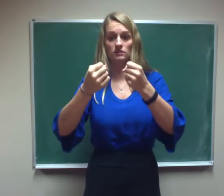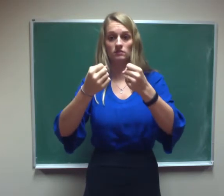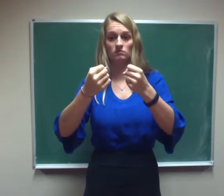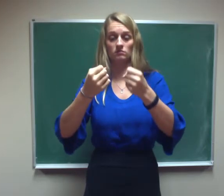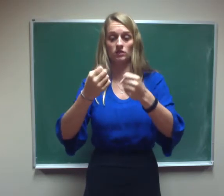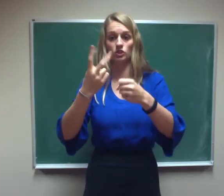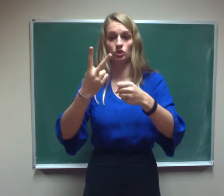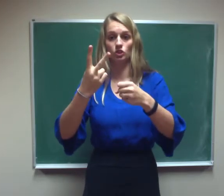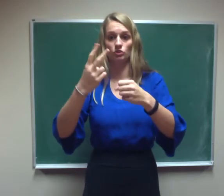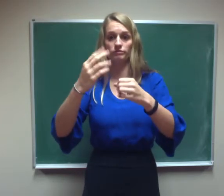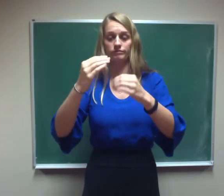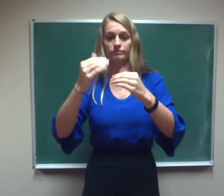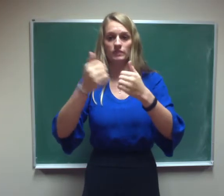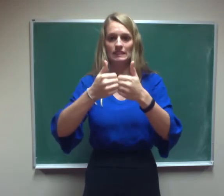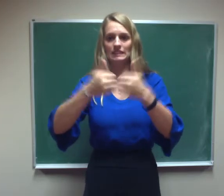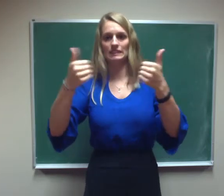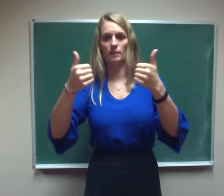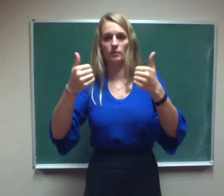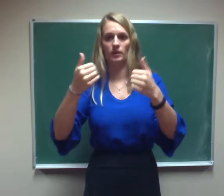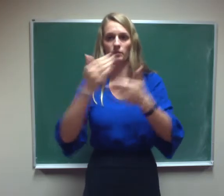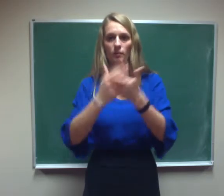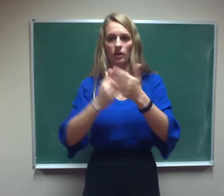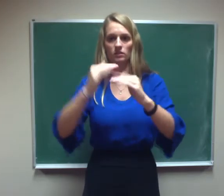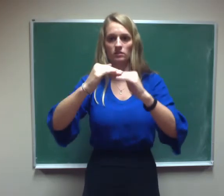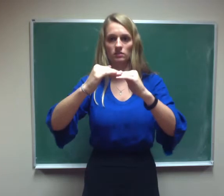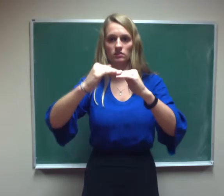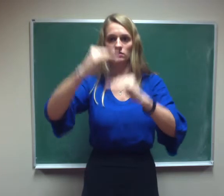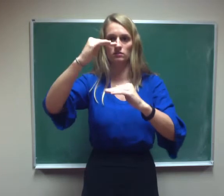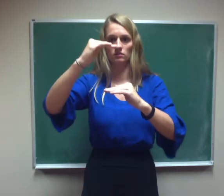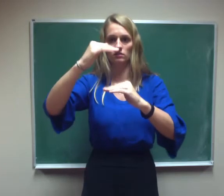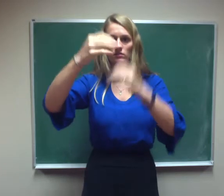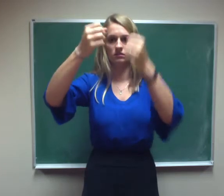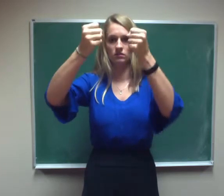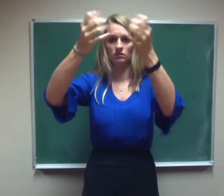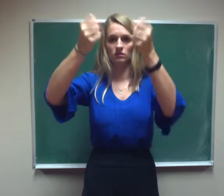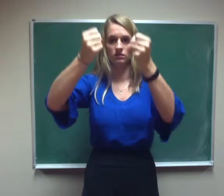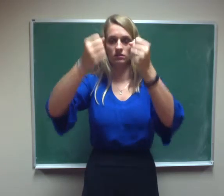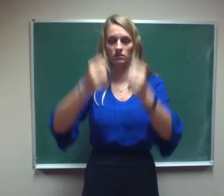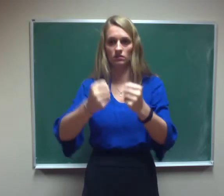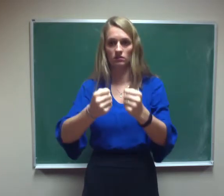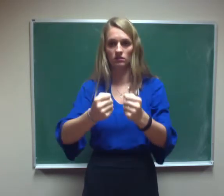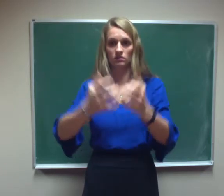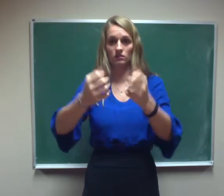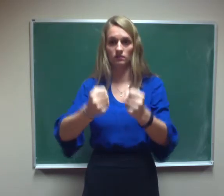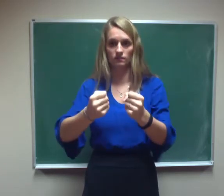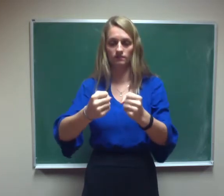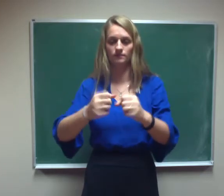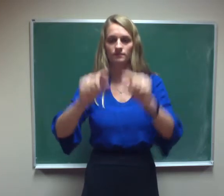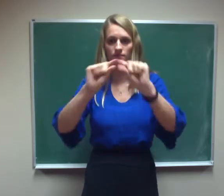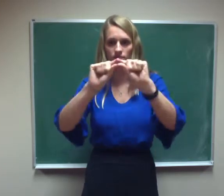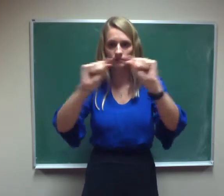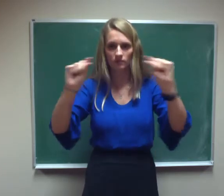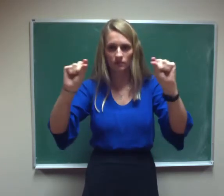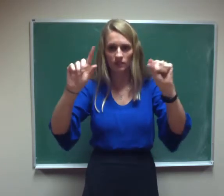atria to the ventricles, there is a layer of connective tissue between the top half of the heart and the bottom half of the heart that essentially